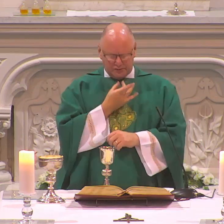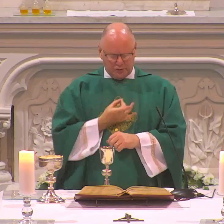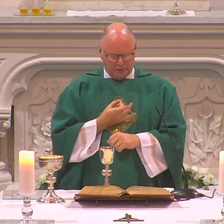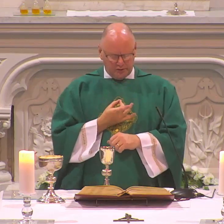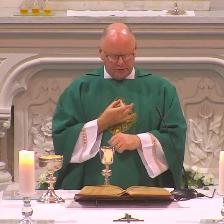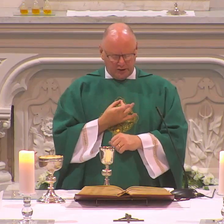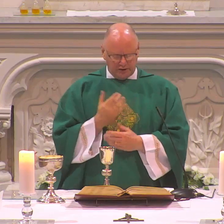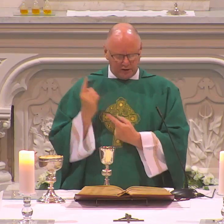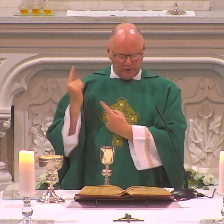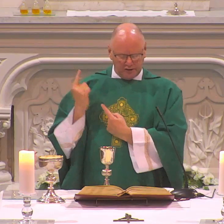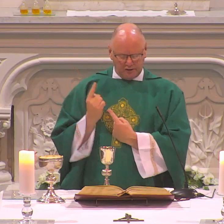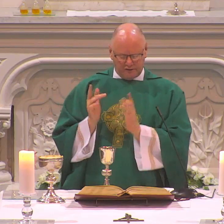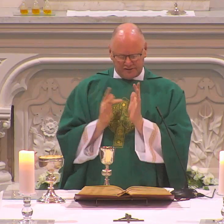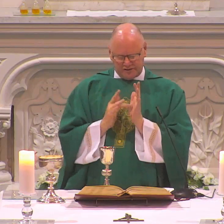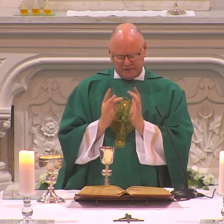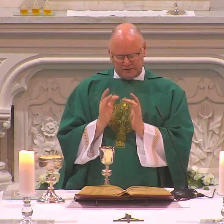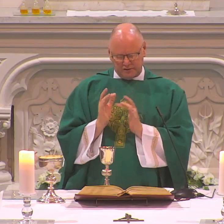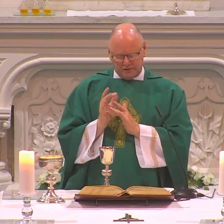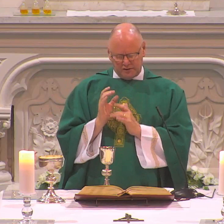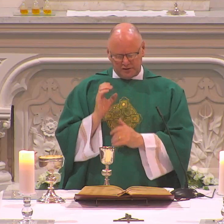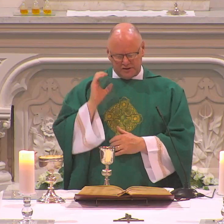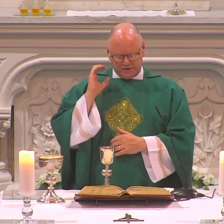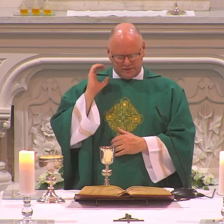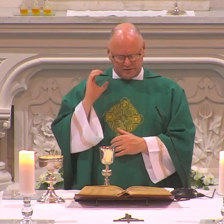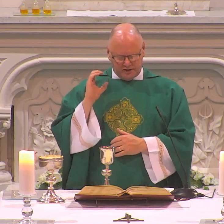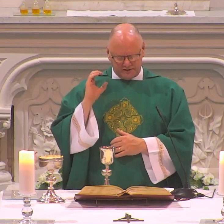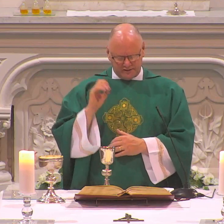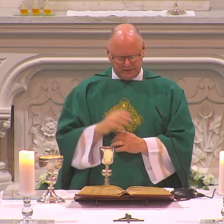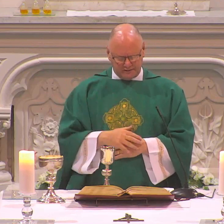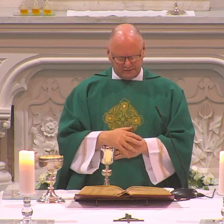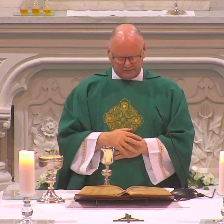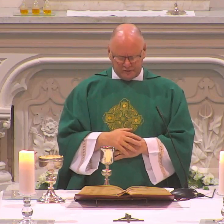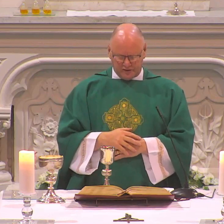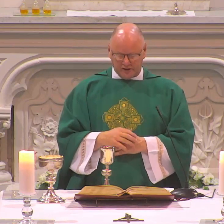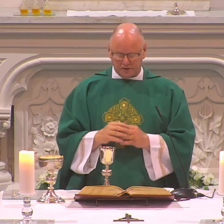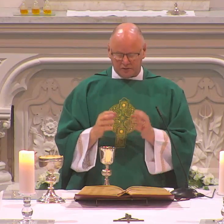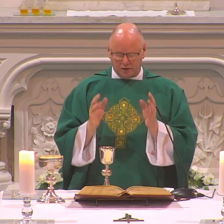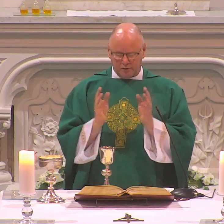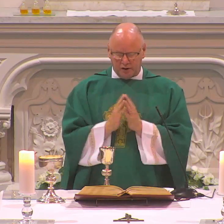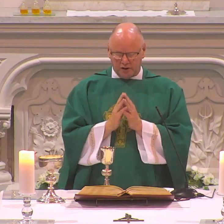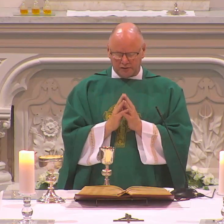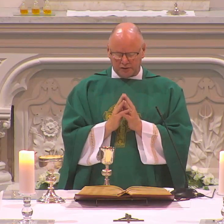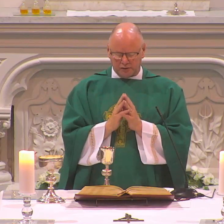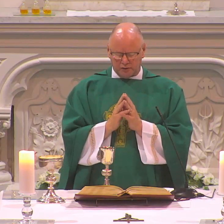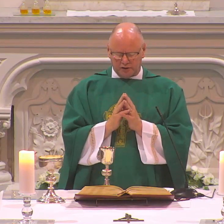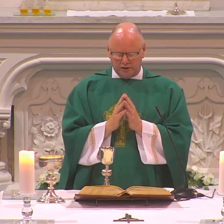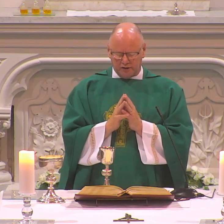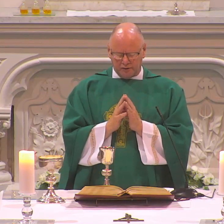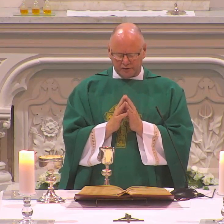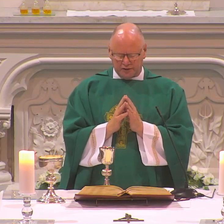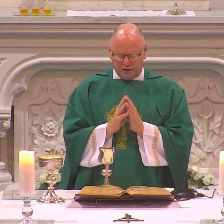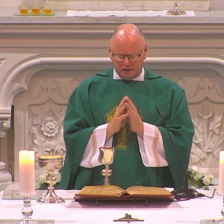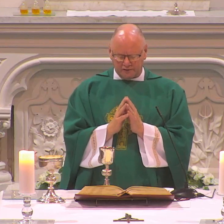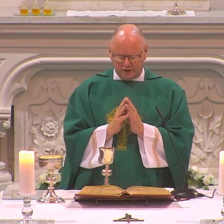blessed hope and the coming of our Savior, Jesus Christ. For the kingdom, the power, and the glory are